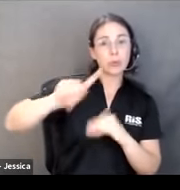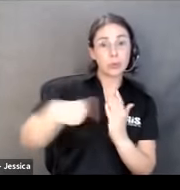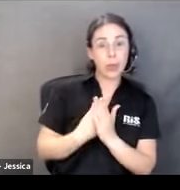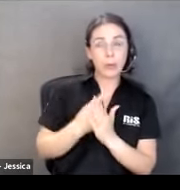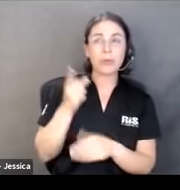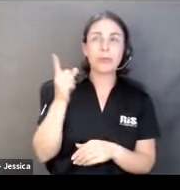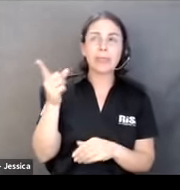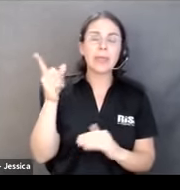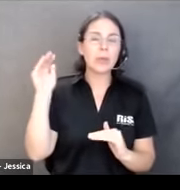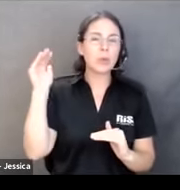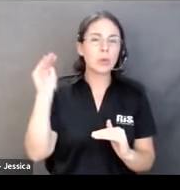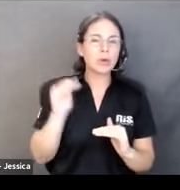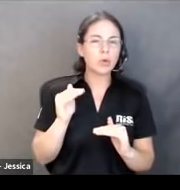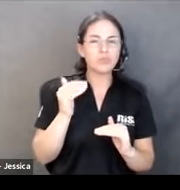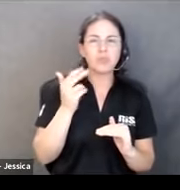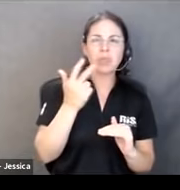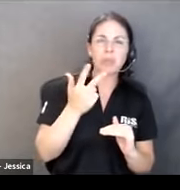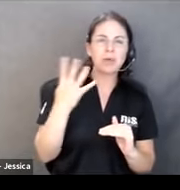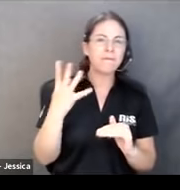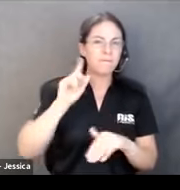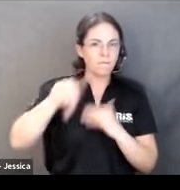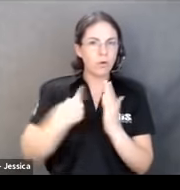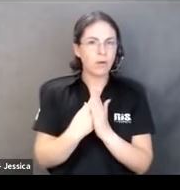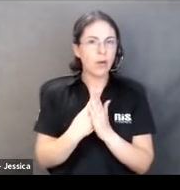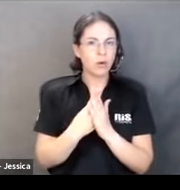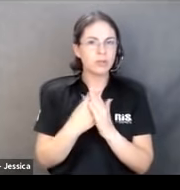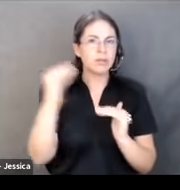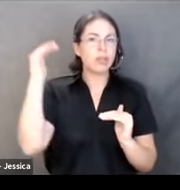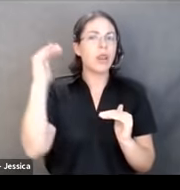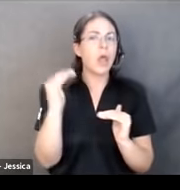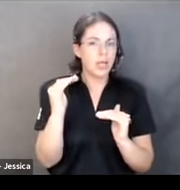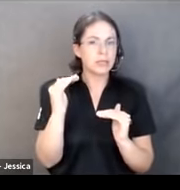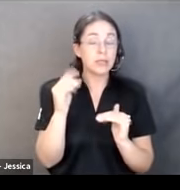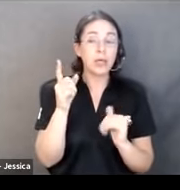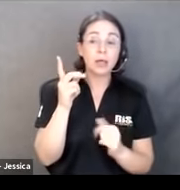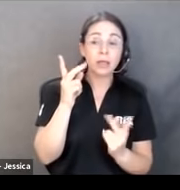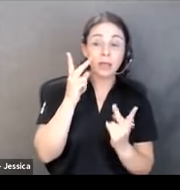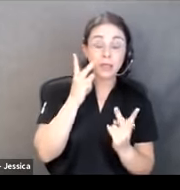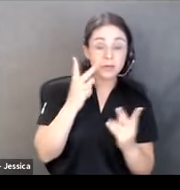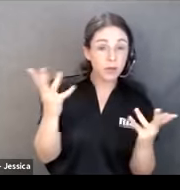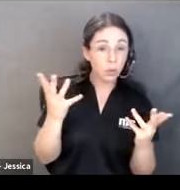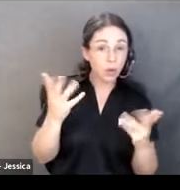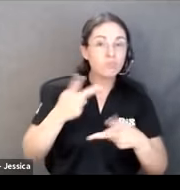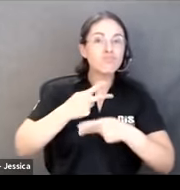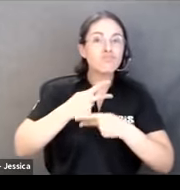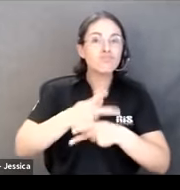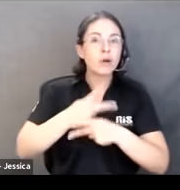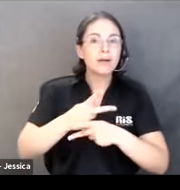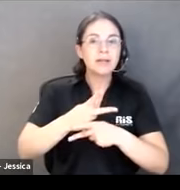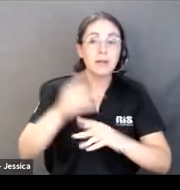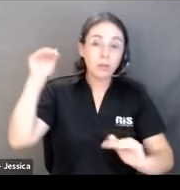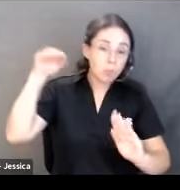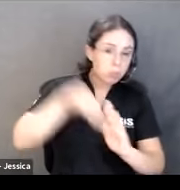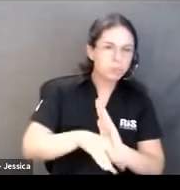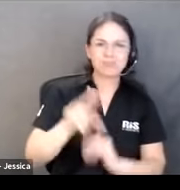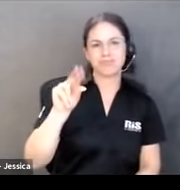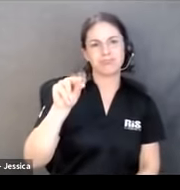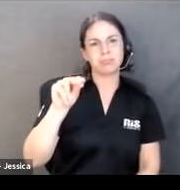by, 3 or 4 hours. And what they discovered was that productivity was not diminished. And what that